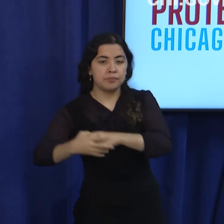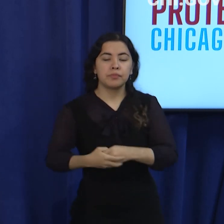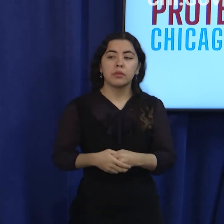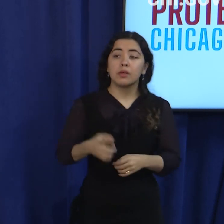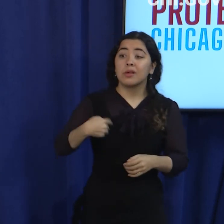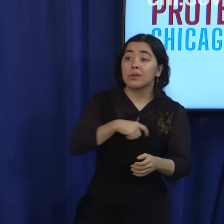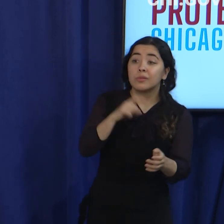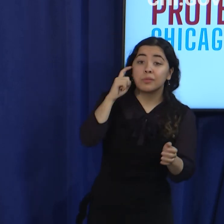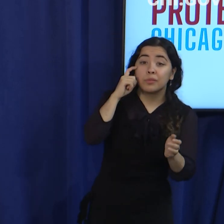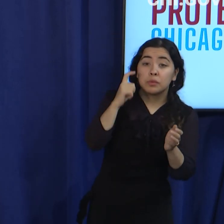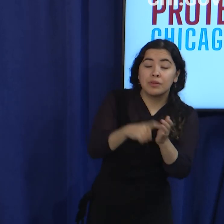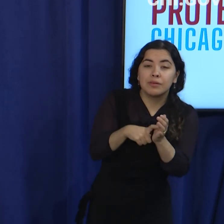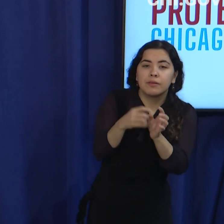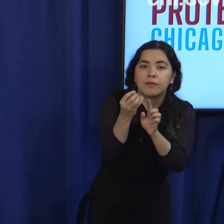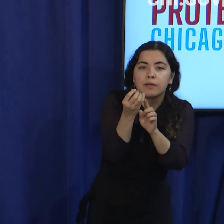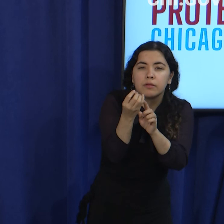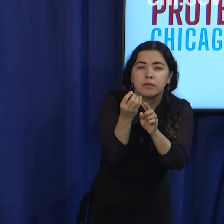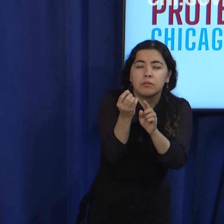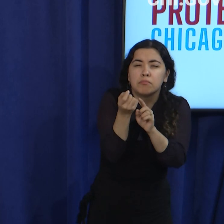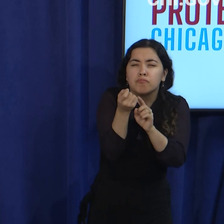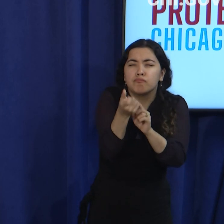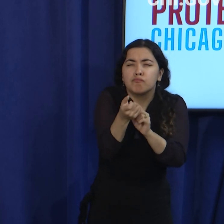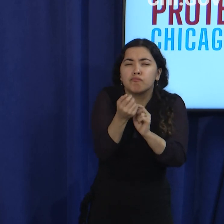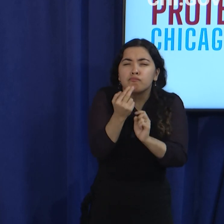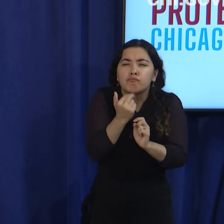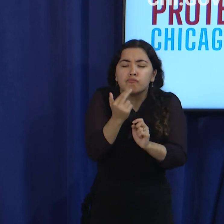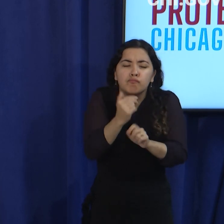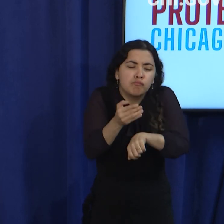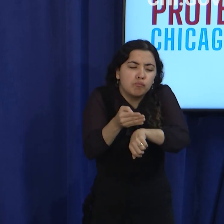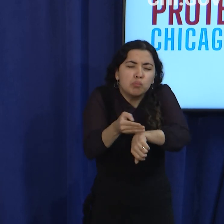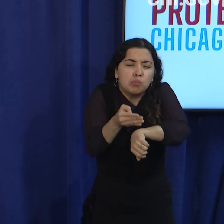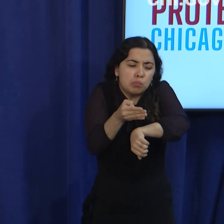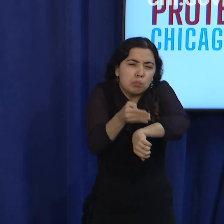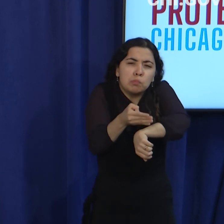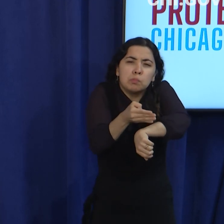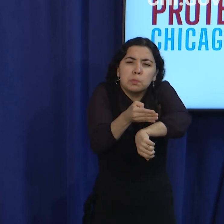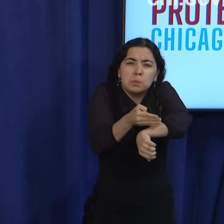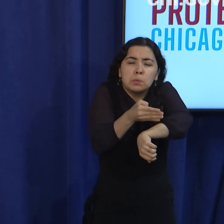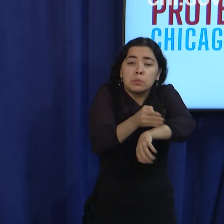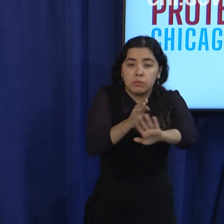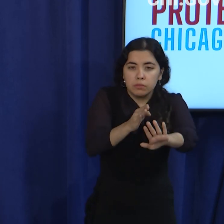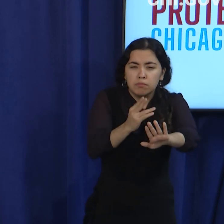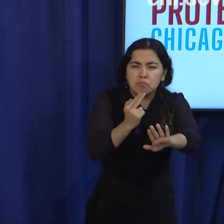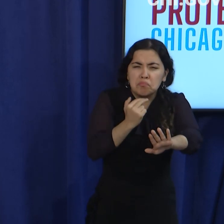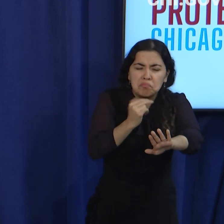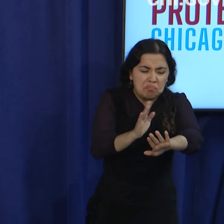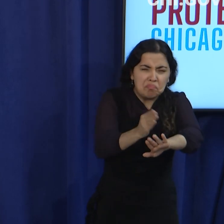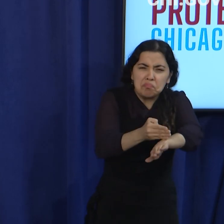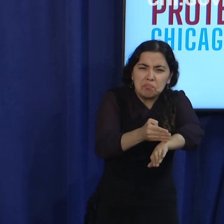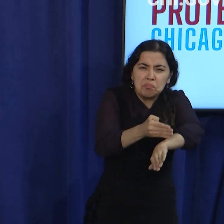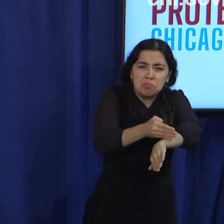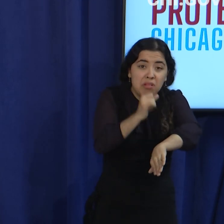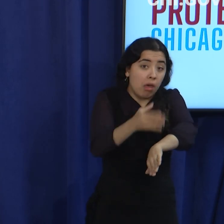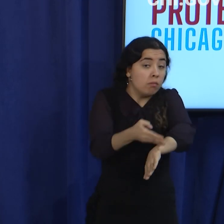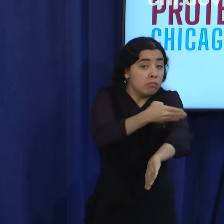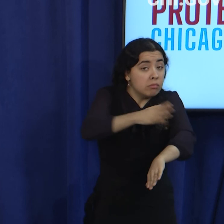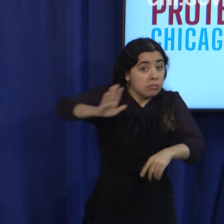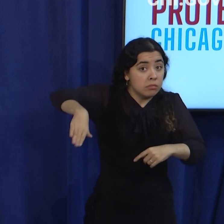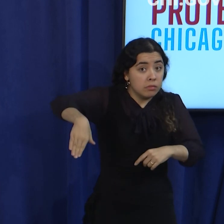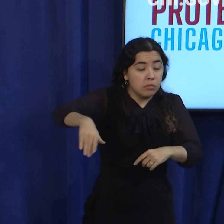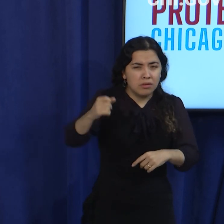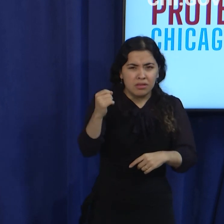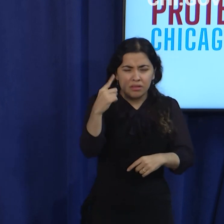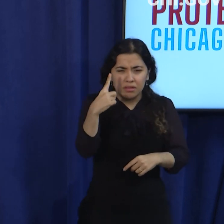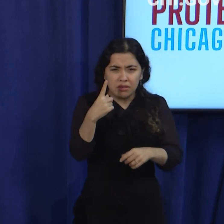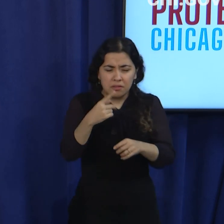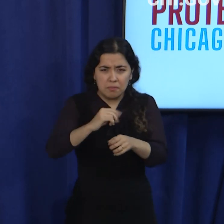progress, I don't want people to fool themselves. We still have areas of the city where we have percent positivity that's over 20%. Over